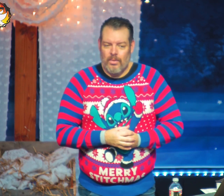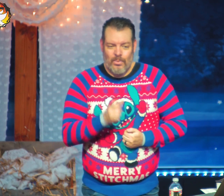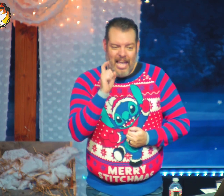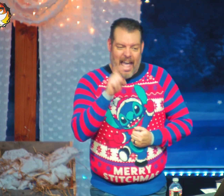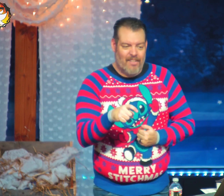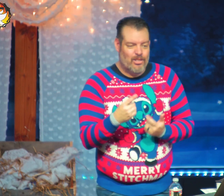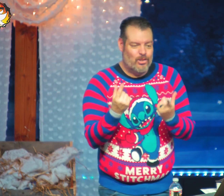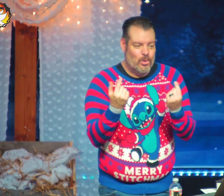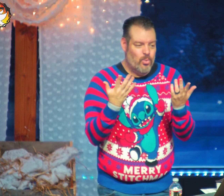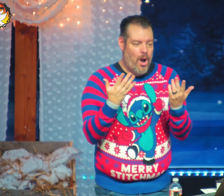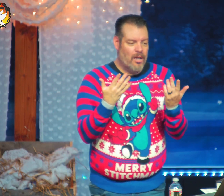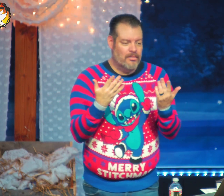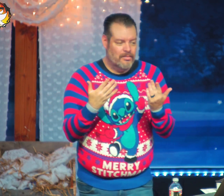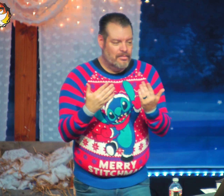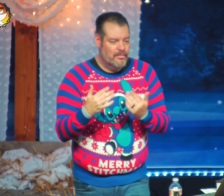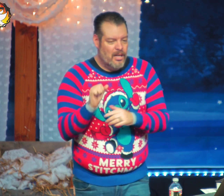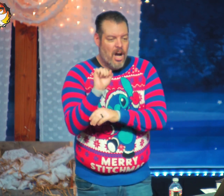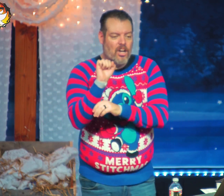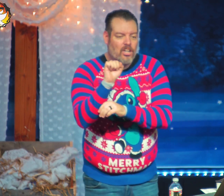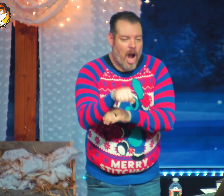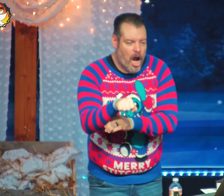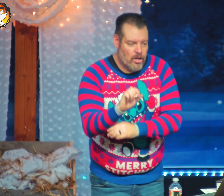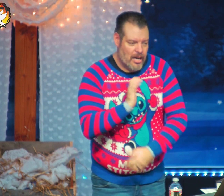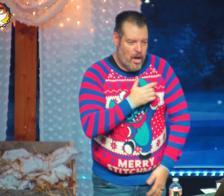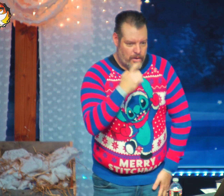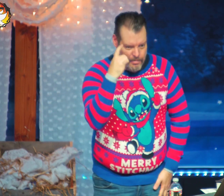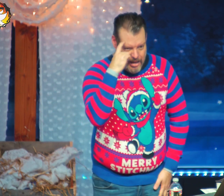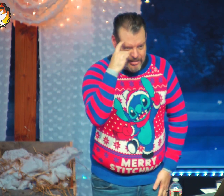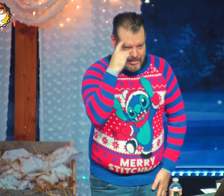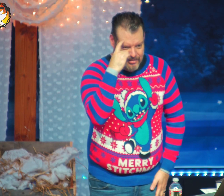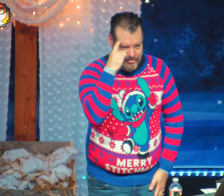day. And really, he doesn't just have that. He's got